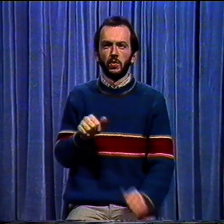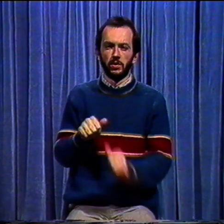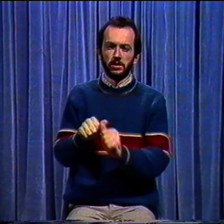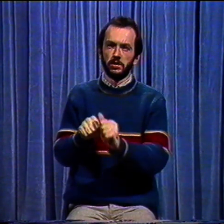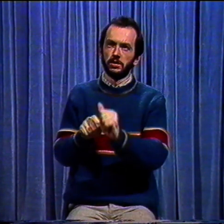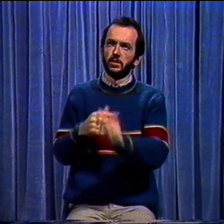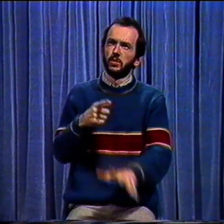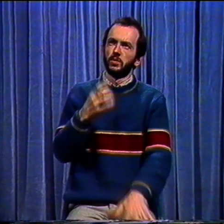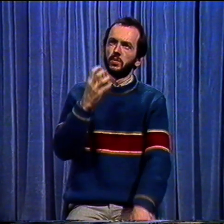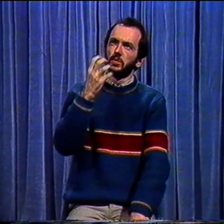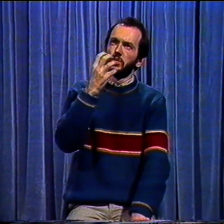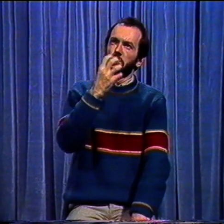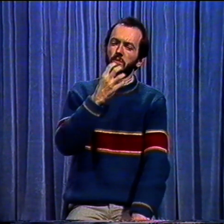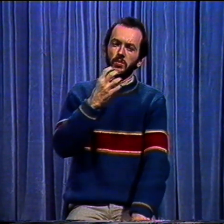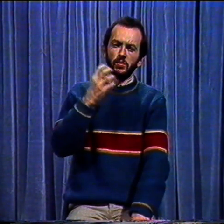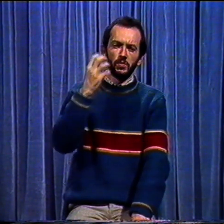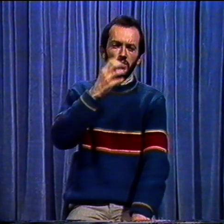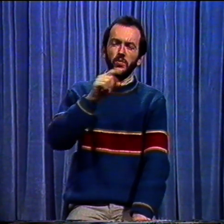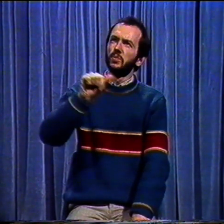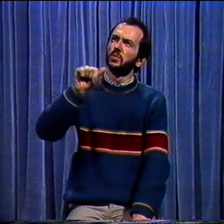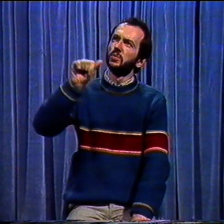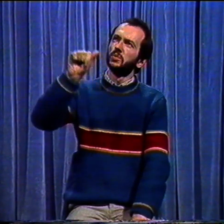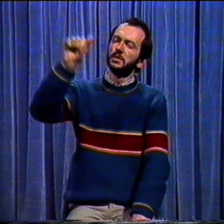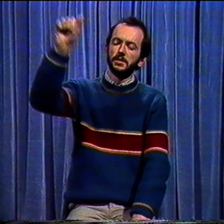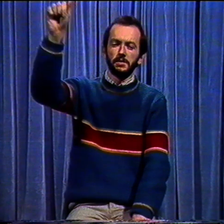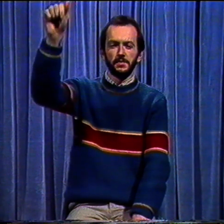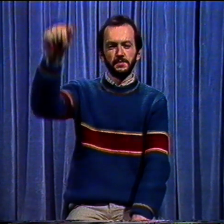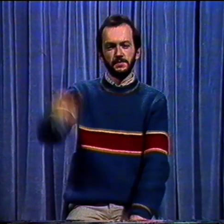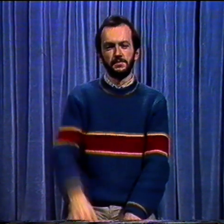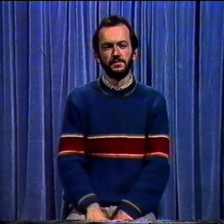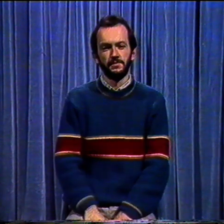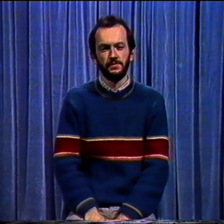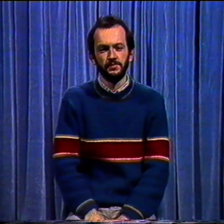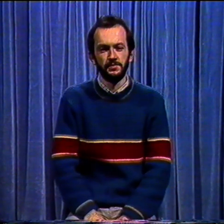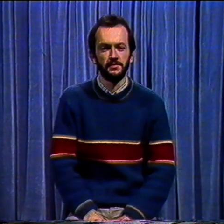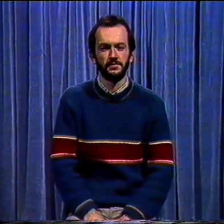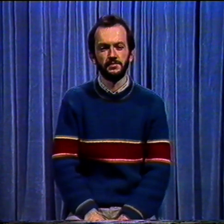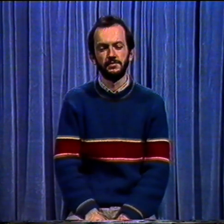And I couldn't believe it, the incredibly high, tall buildings.